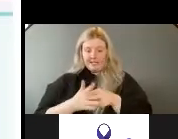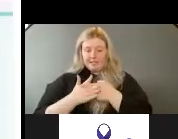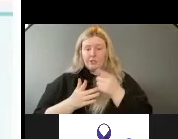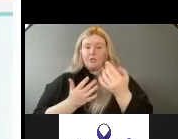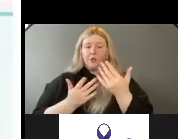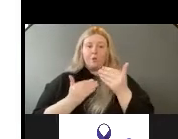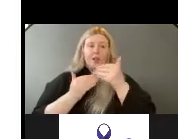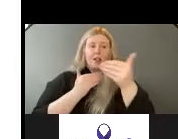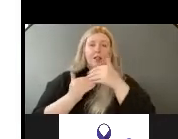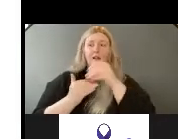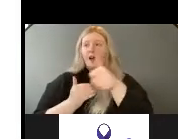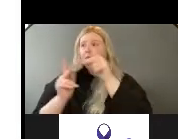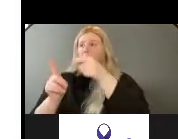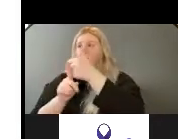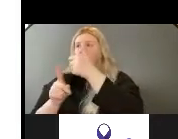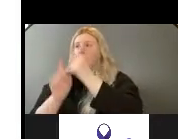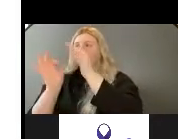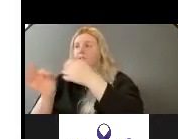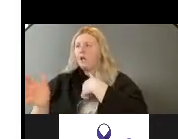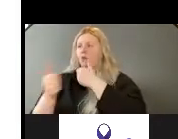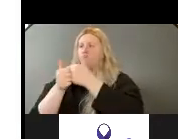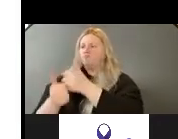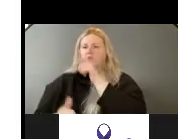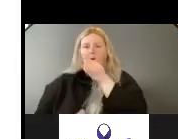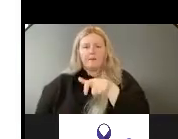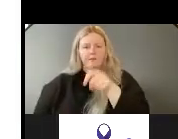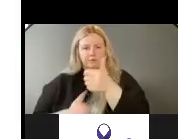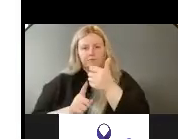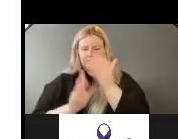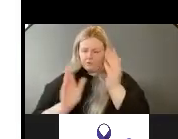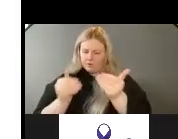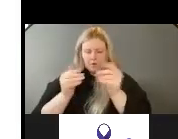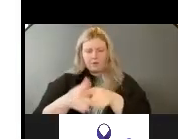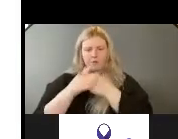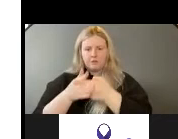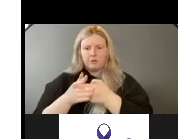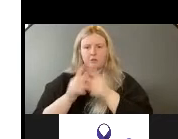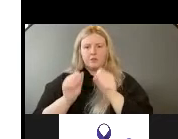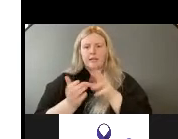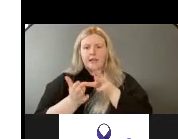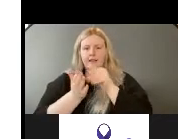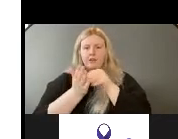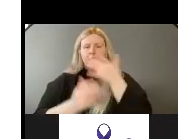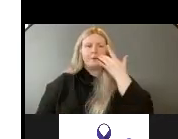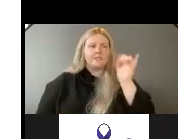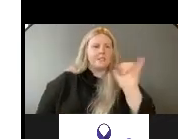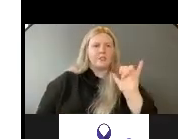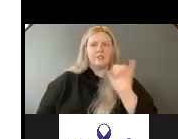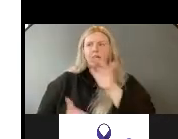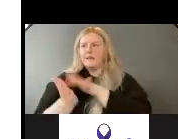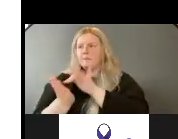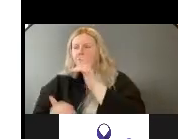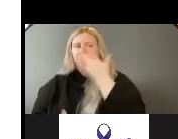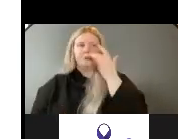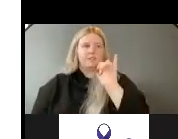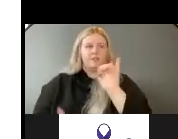somebody else to make a decision. So everyone can learn to recognize the warning signs, to respond safely and